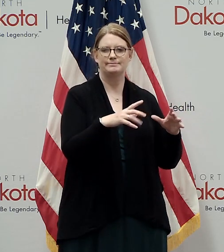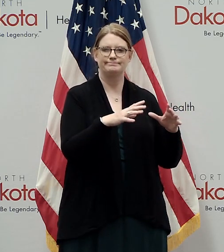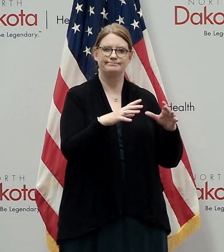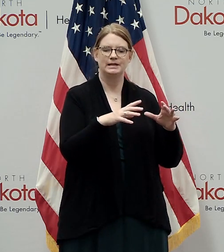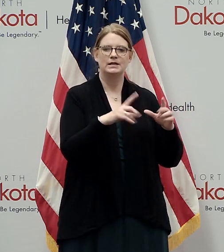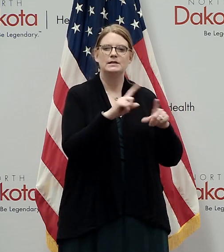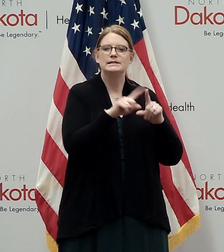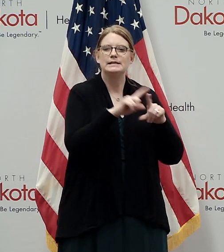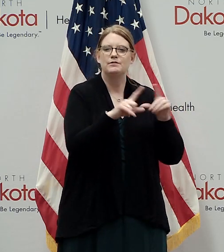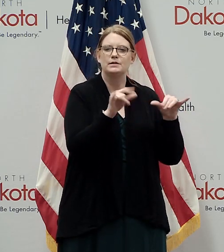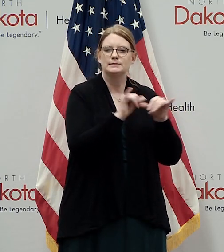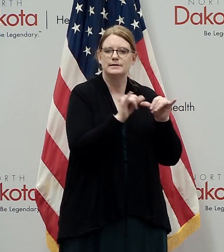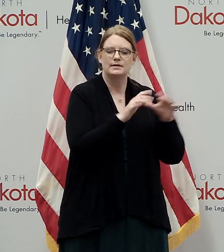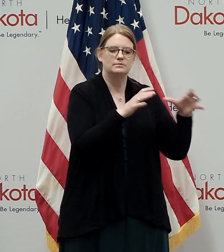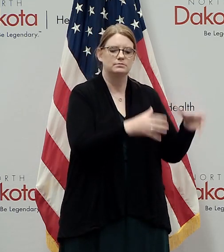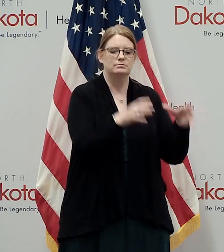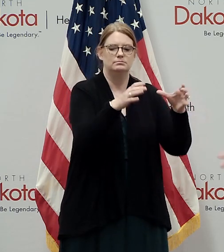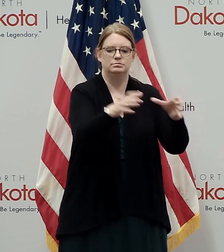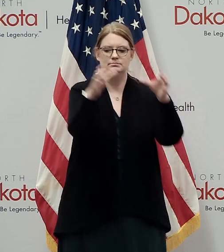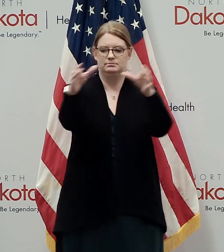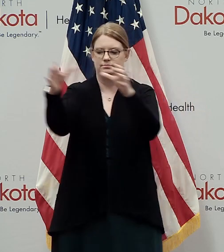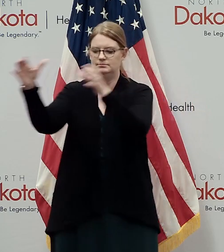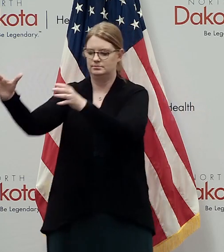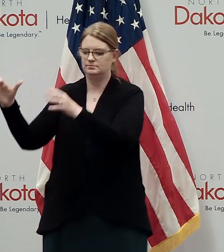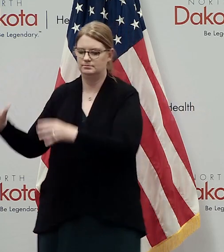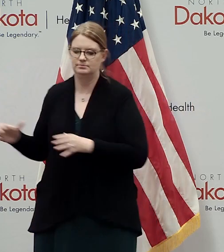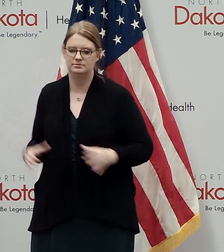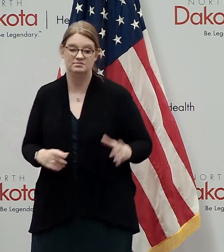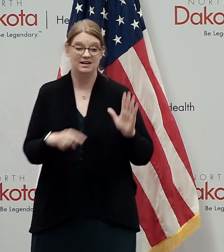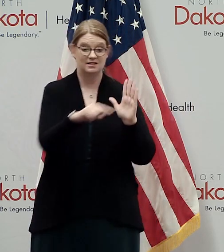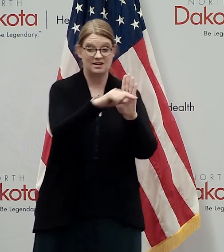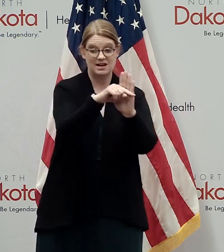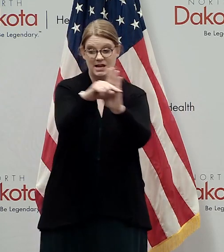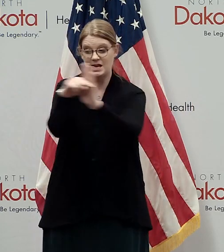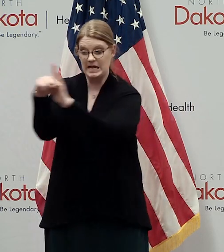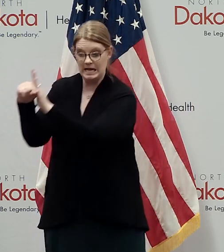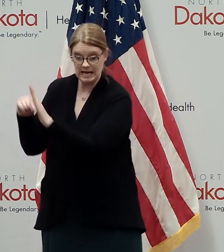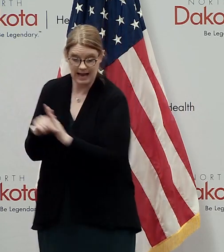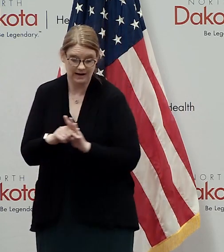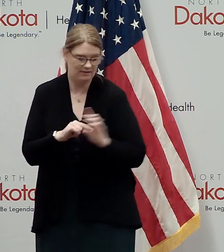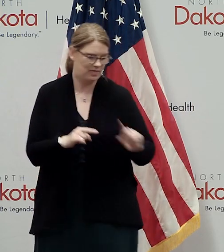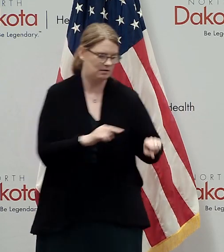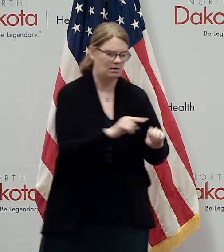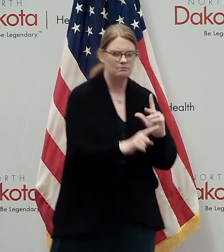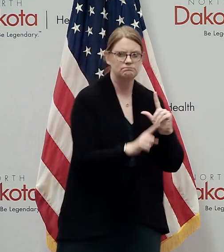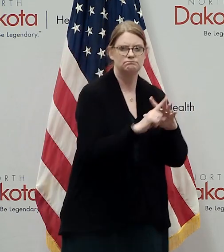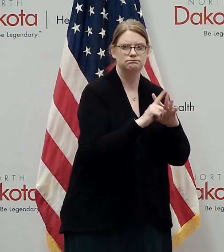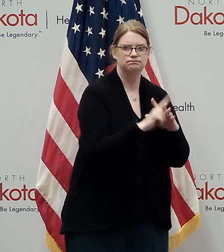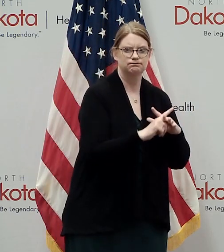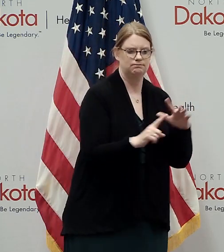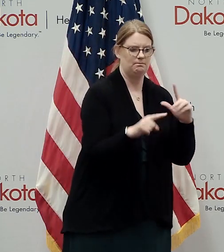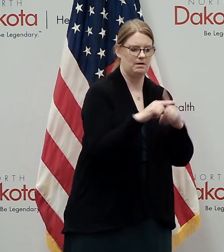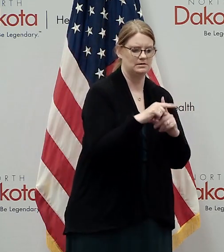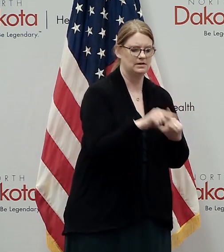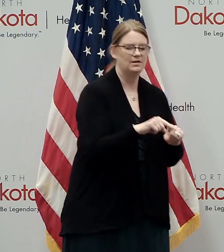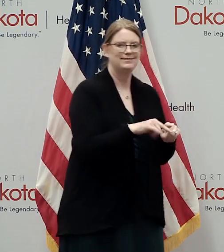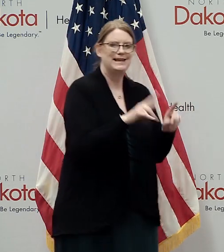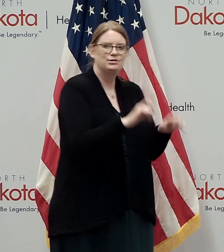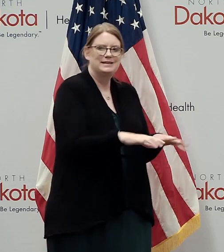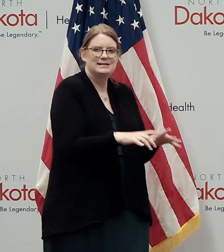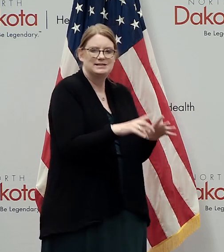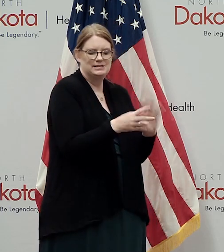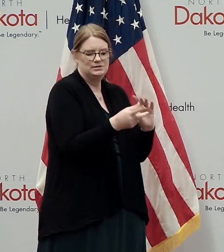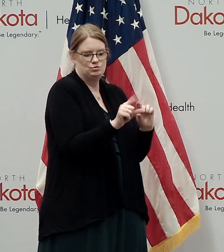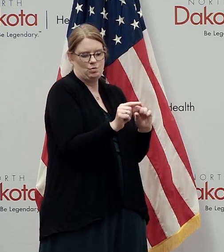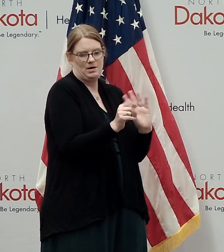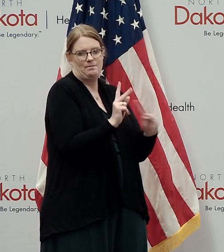quadruple the amount of your testing capacity in terms of the number of people you could reach. There are, some concerns